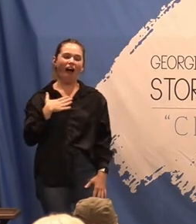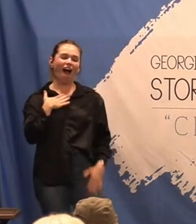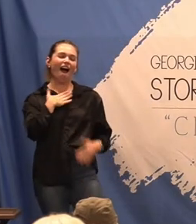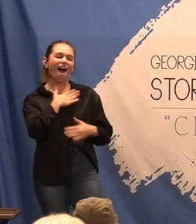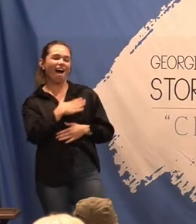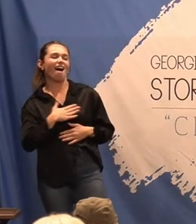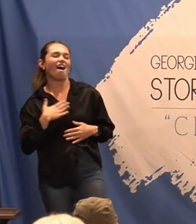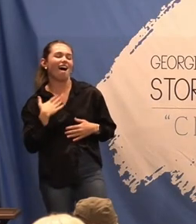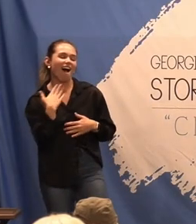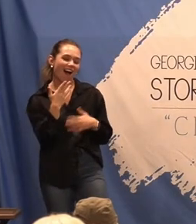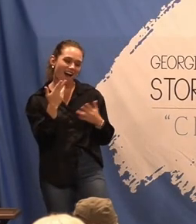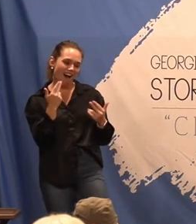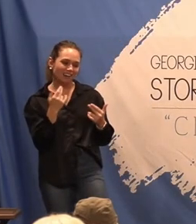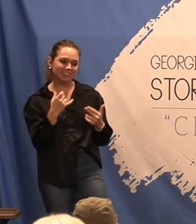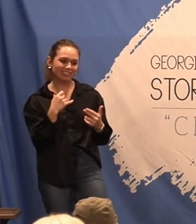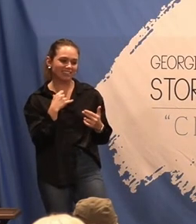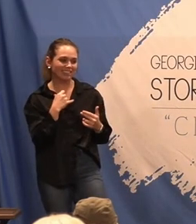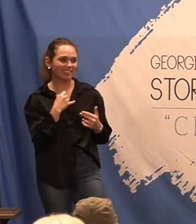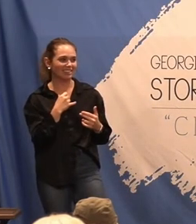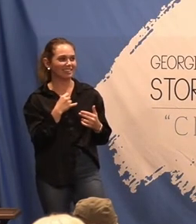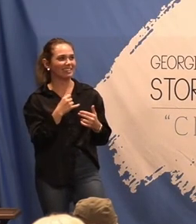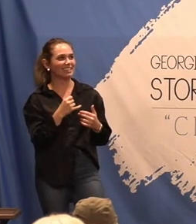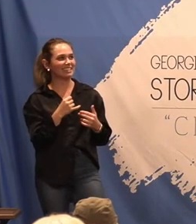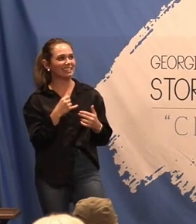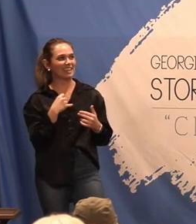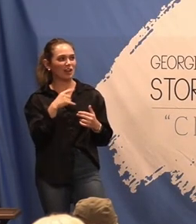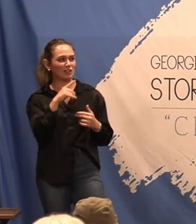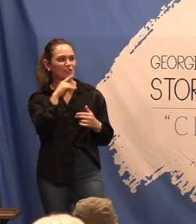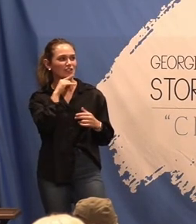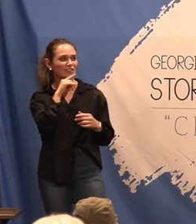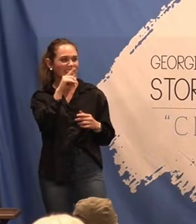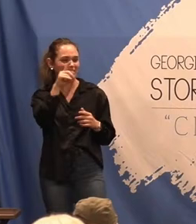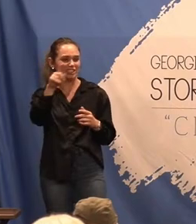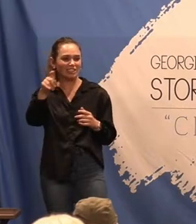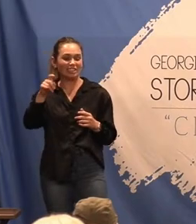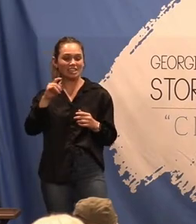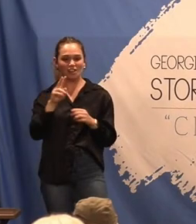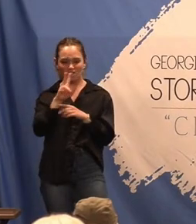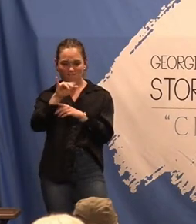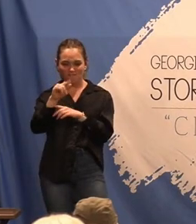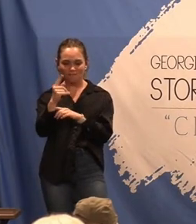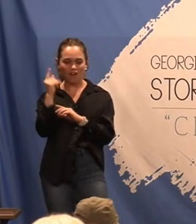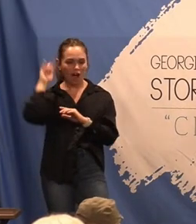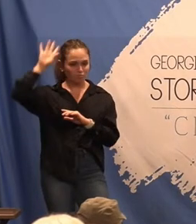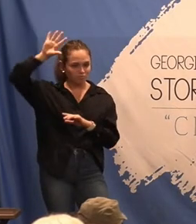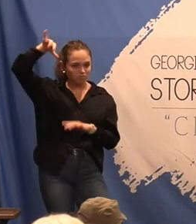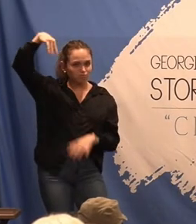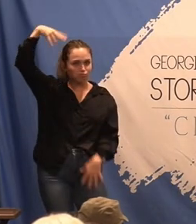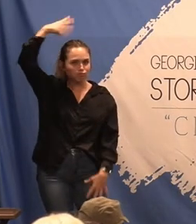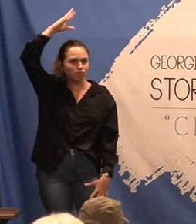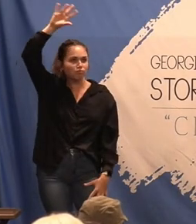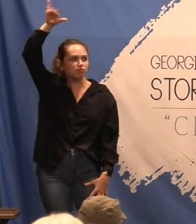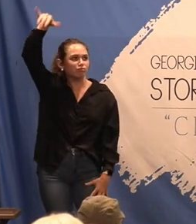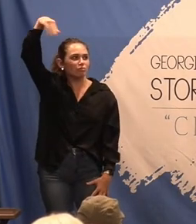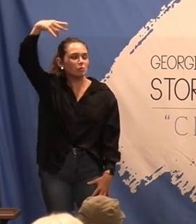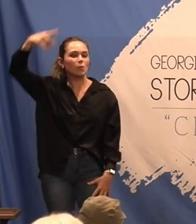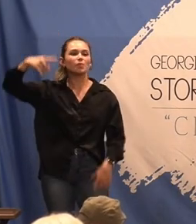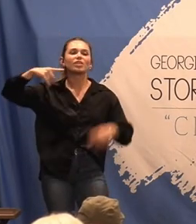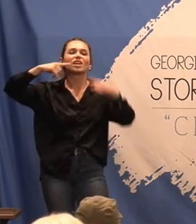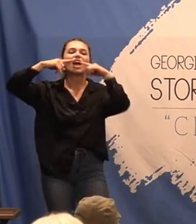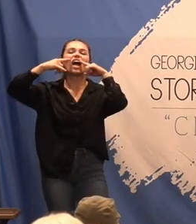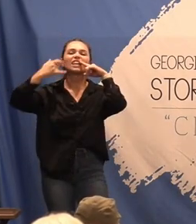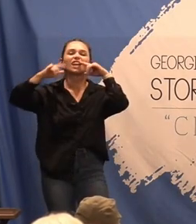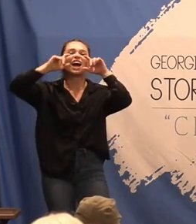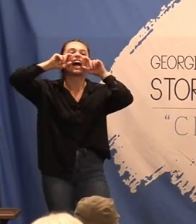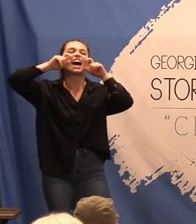who no longer bothered to conceal her true nature as a parasitic vine grew up through her hair. Her teeth became big and yellow